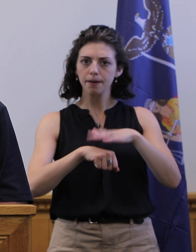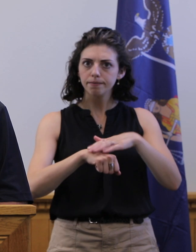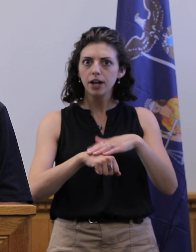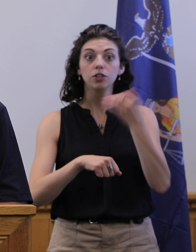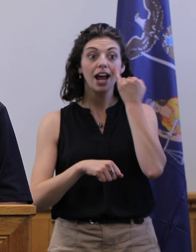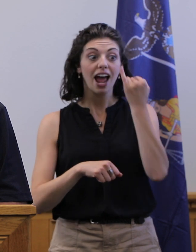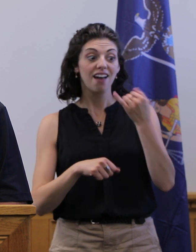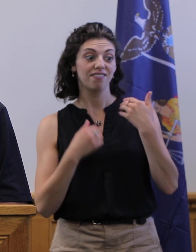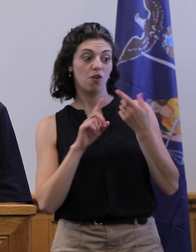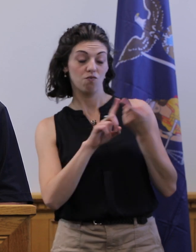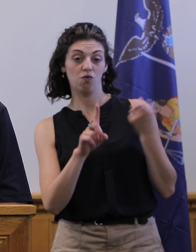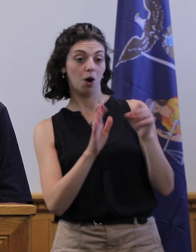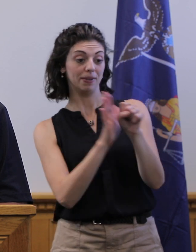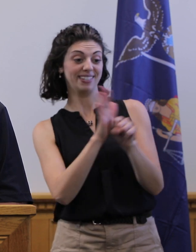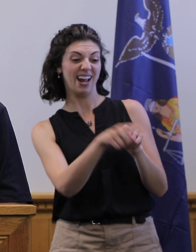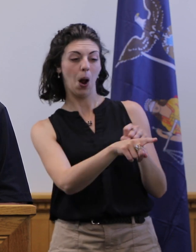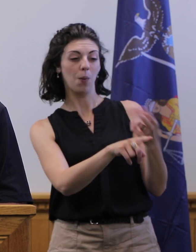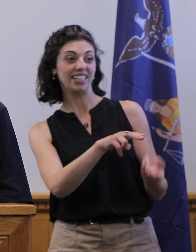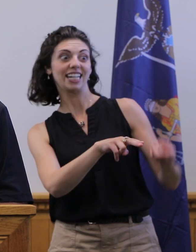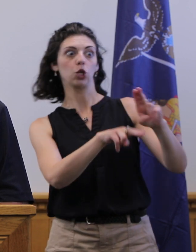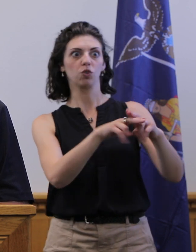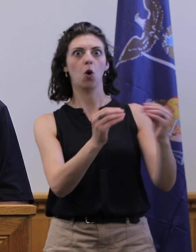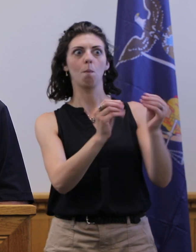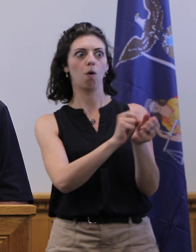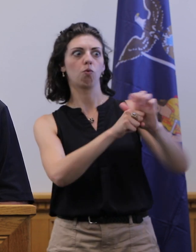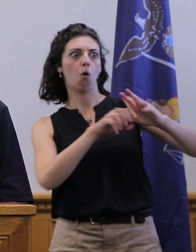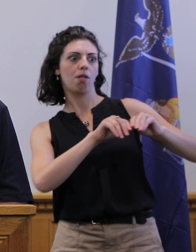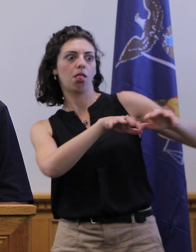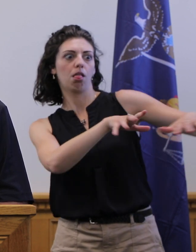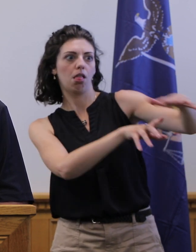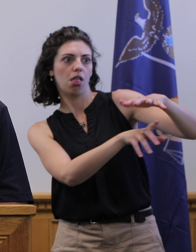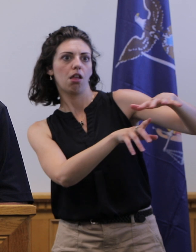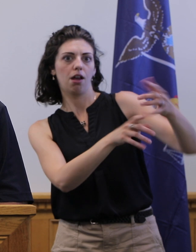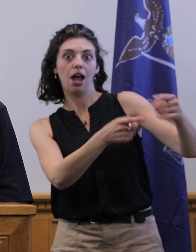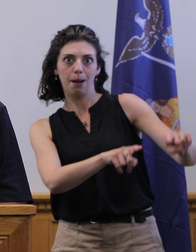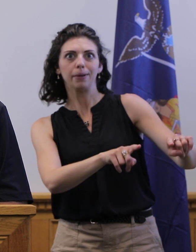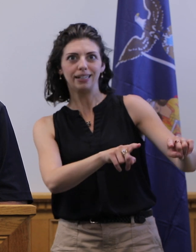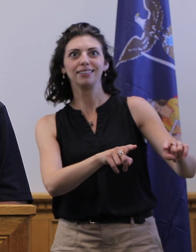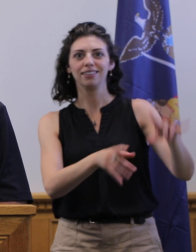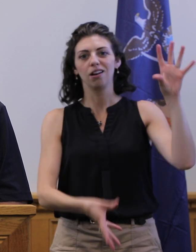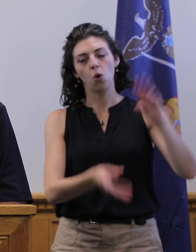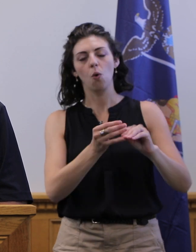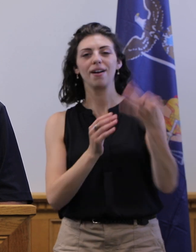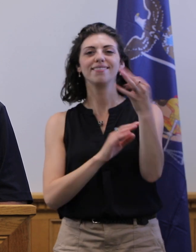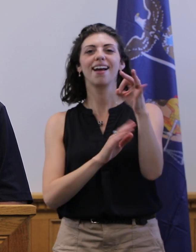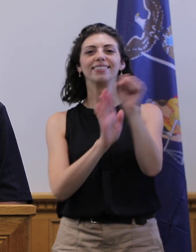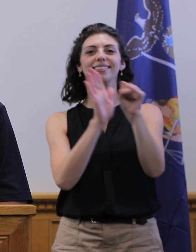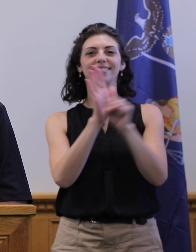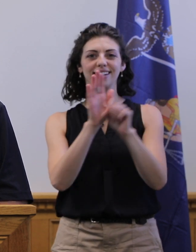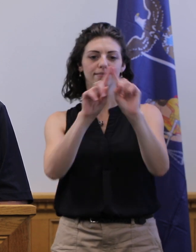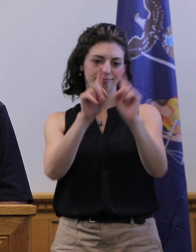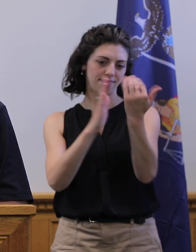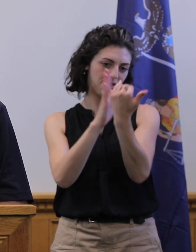a significant degree of community spread of COVID-19. There are now 19 states on the list, but this list will be updated